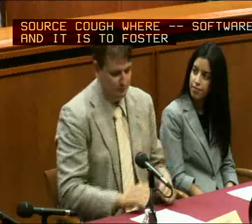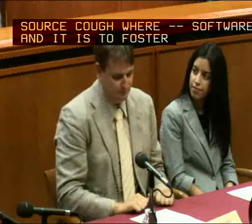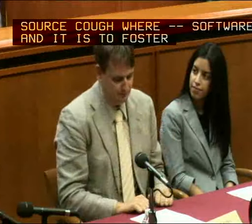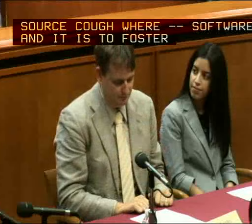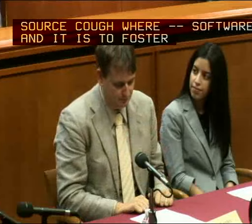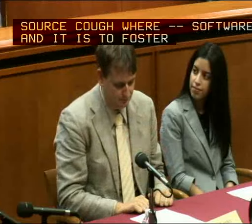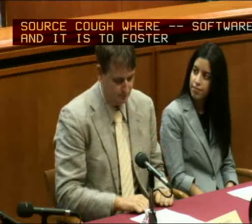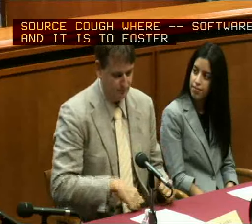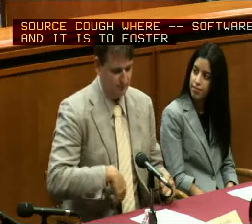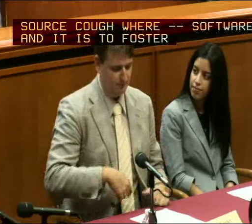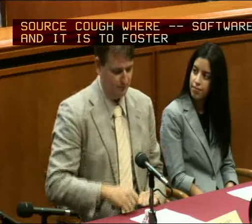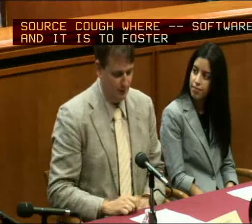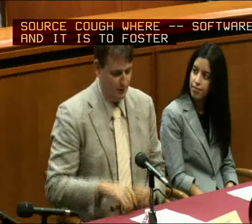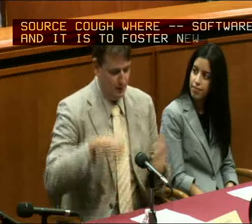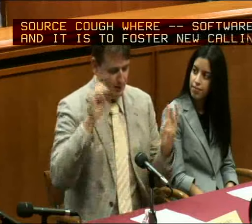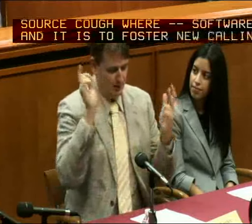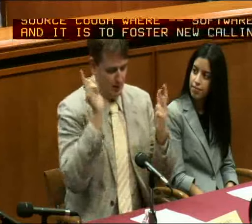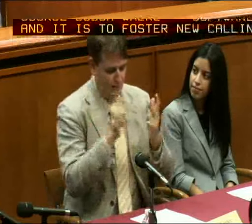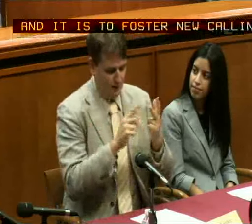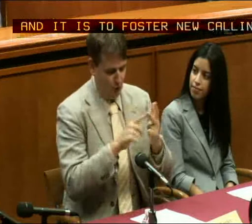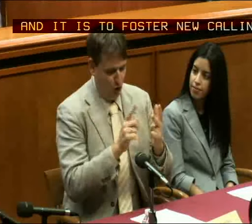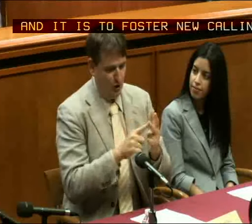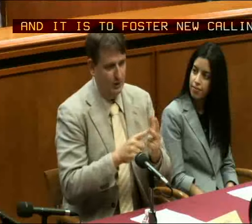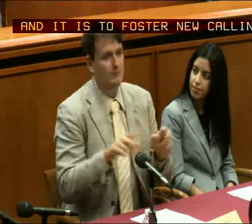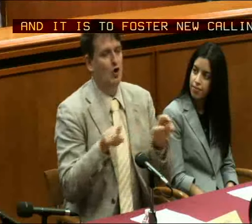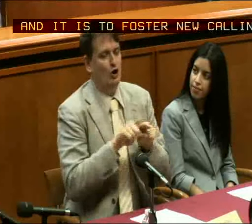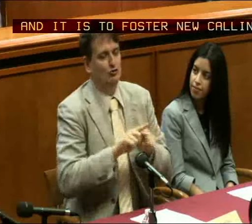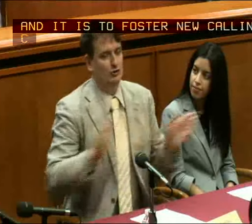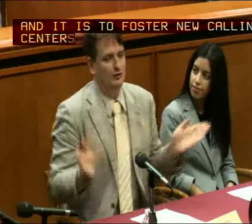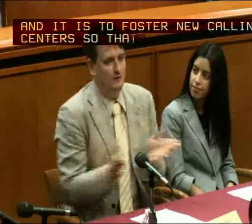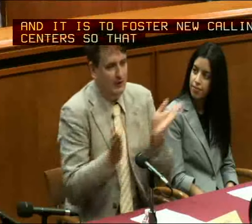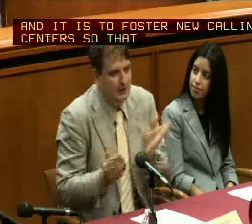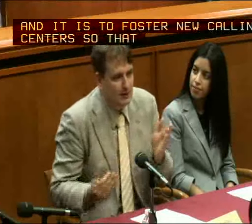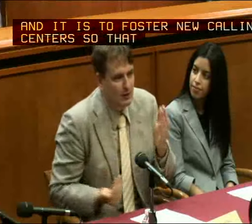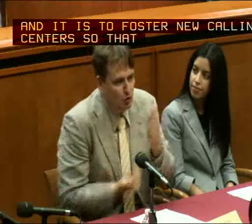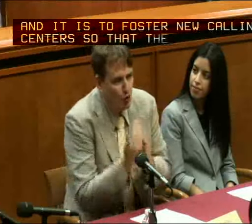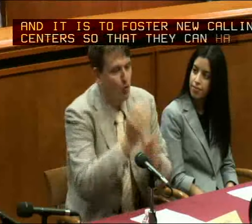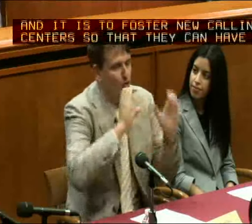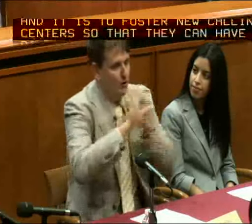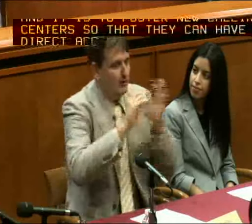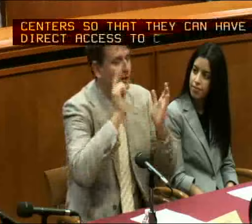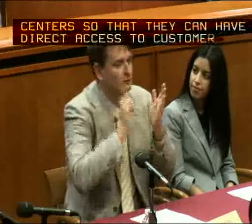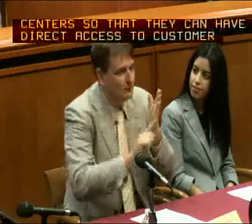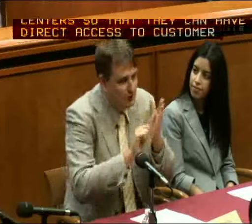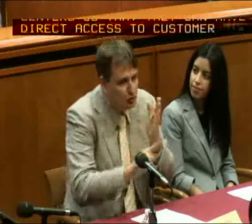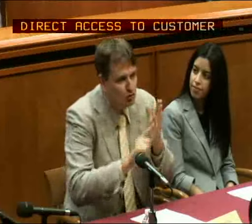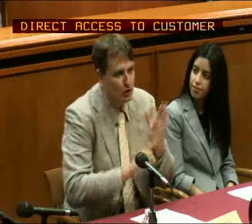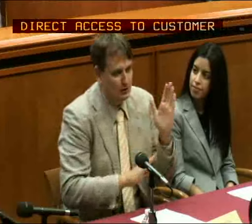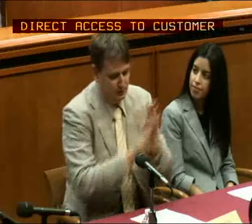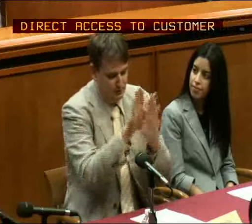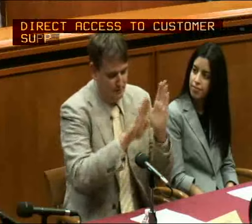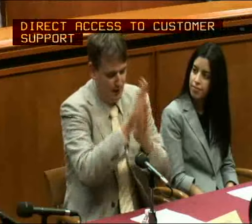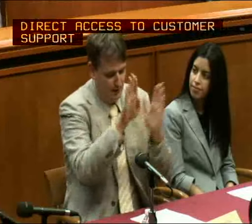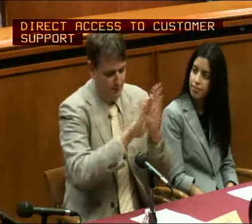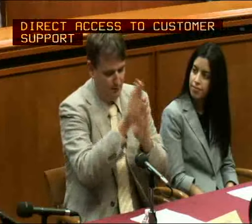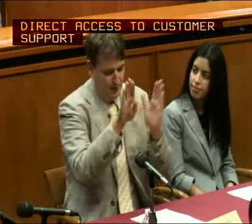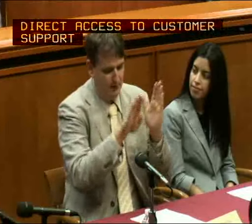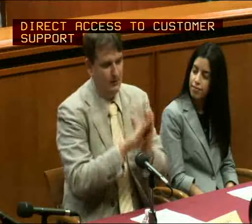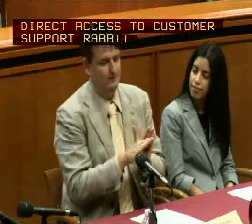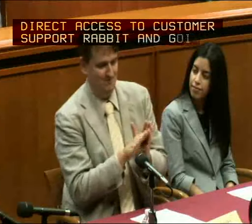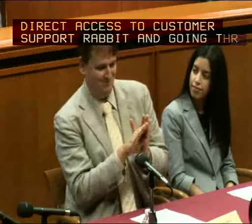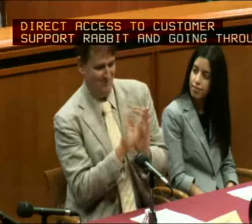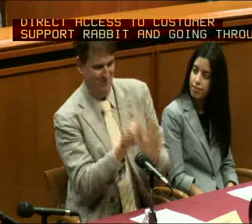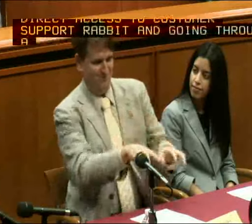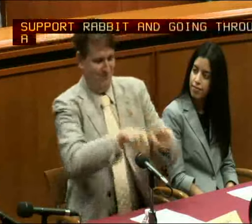support rather than going through a relay interpreter when talking with government agencies. Thirdly, it facilitates new communication